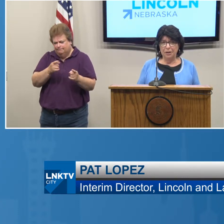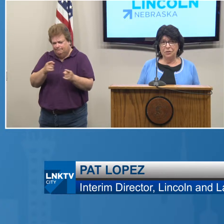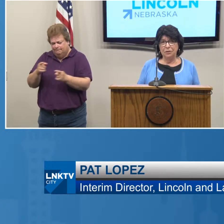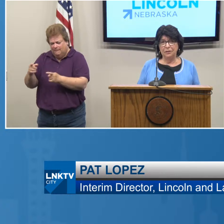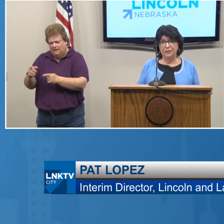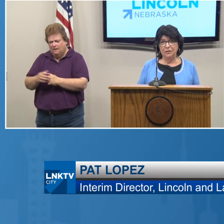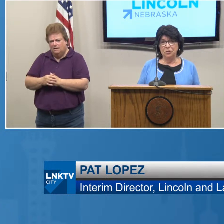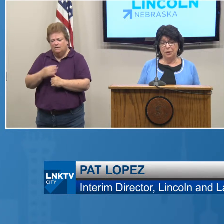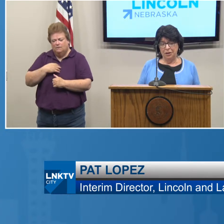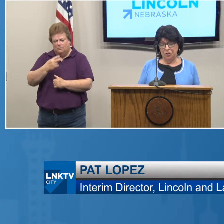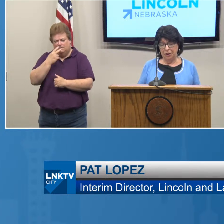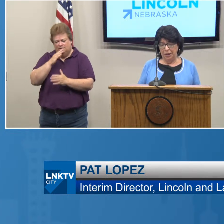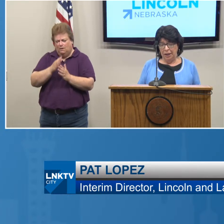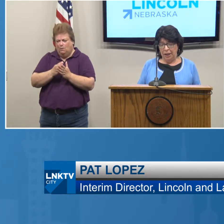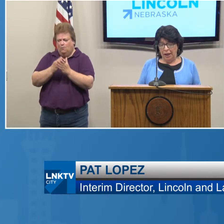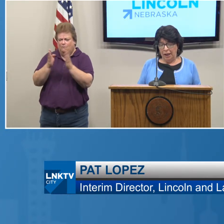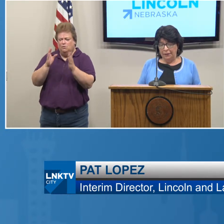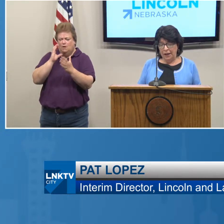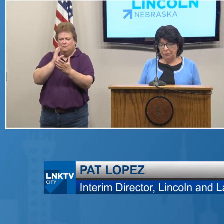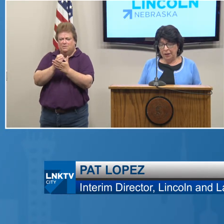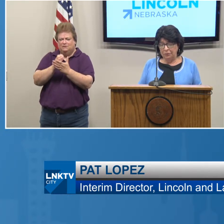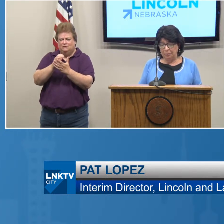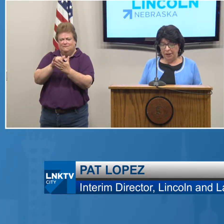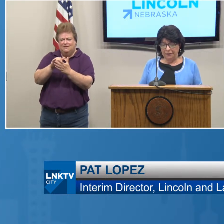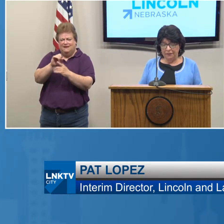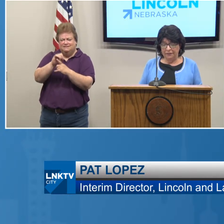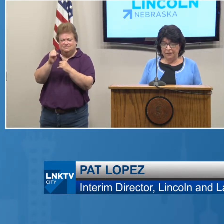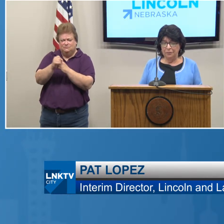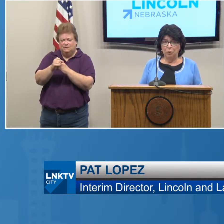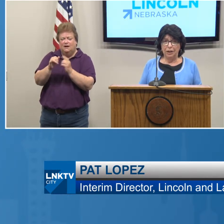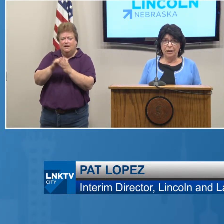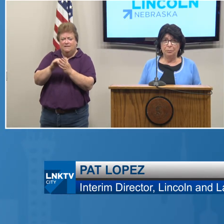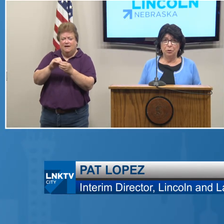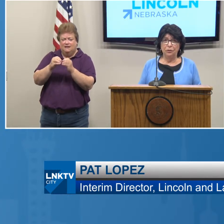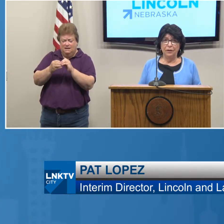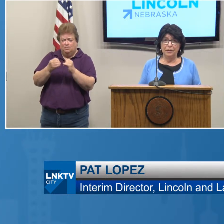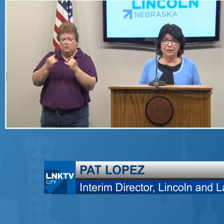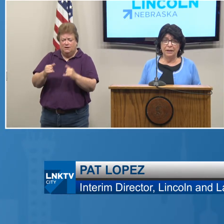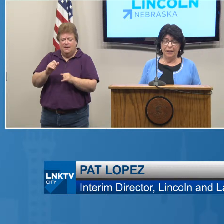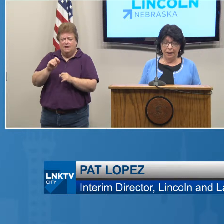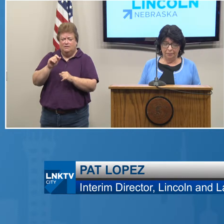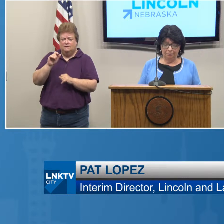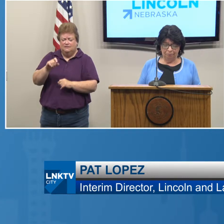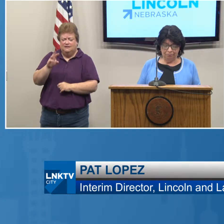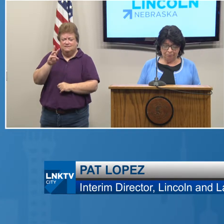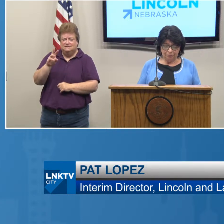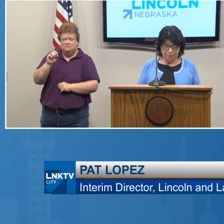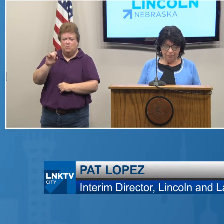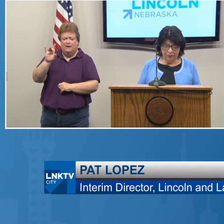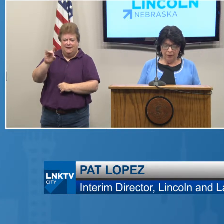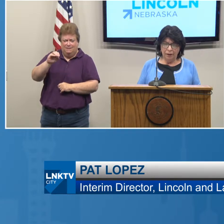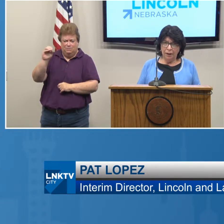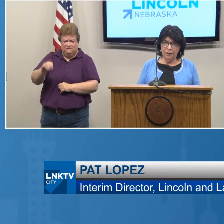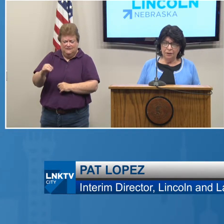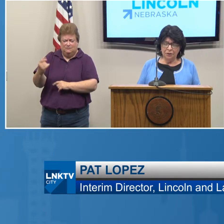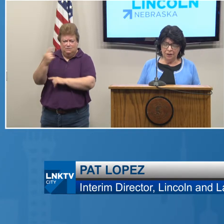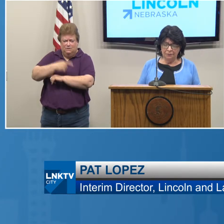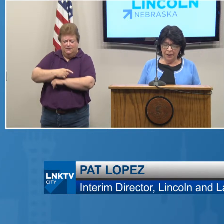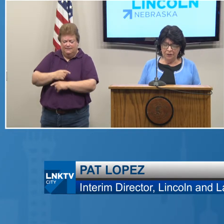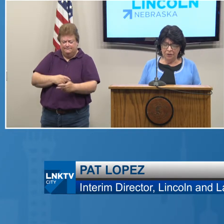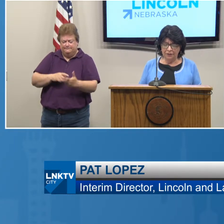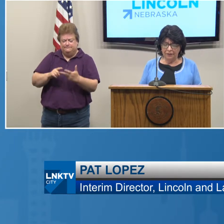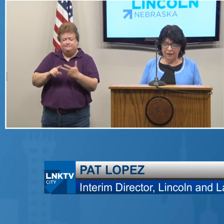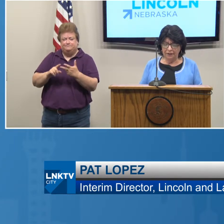overall picture of the situation, and that rate remains at 6.8% today. Another